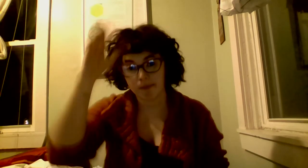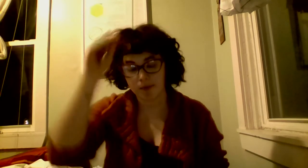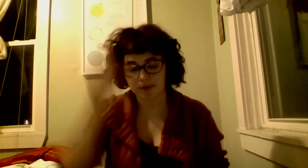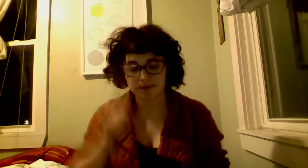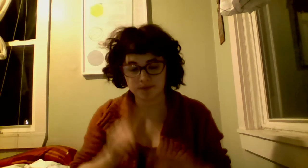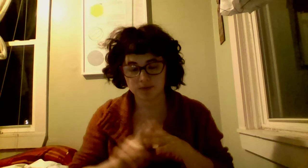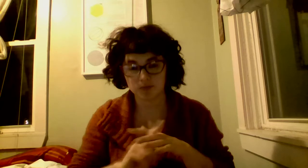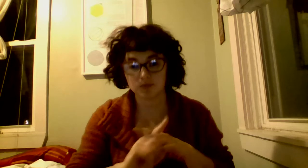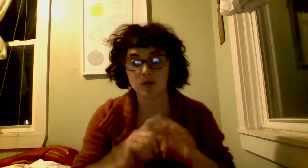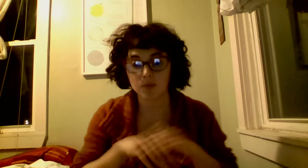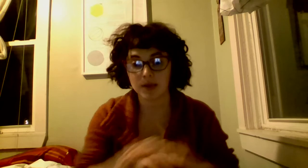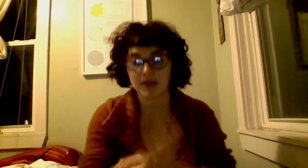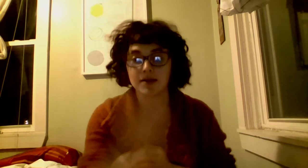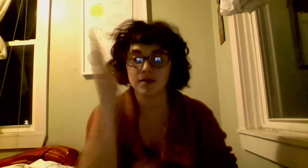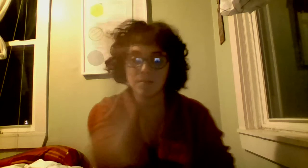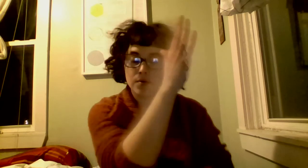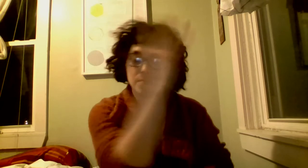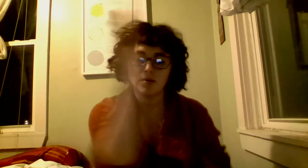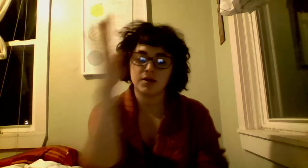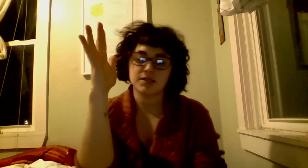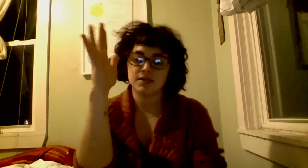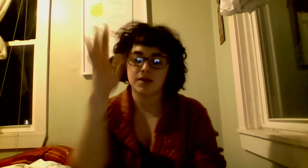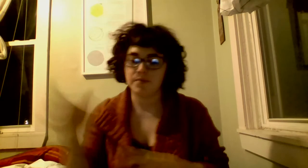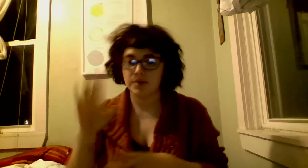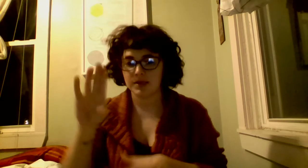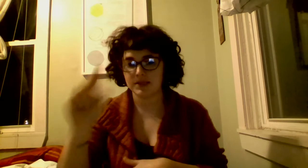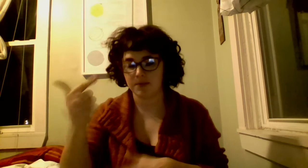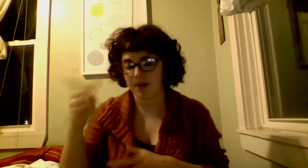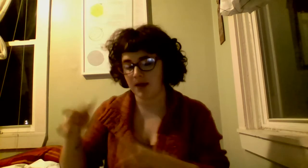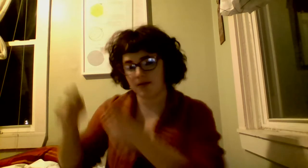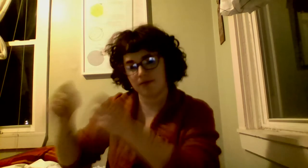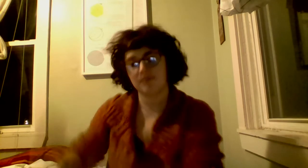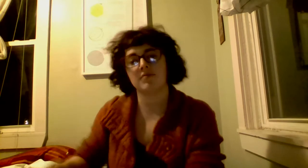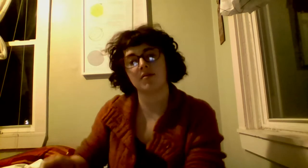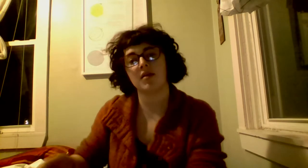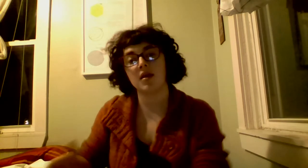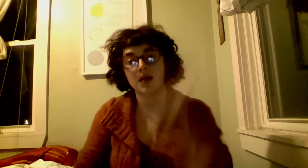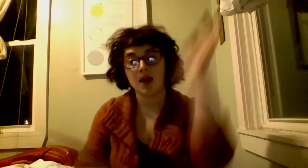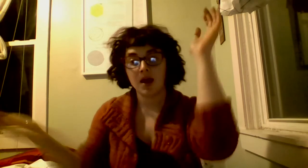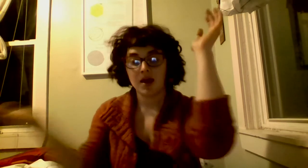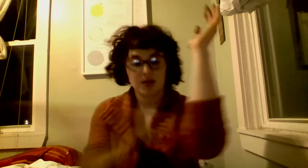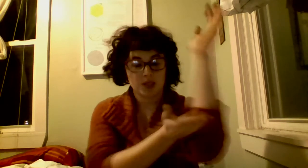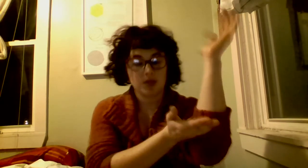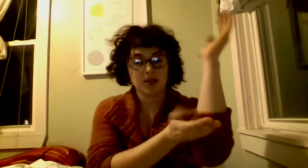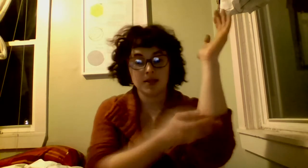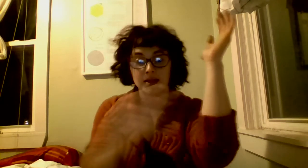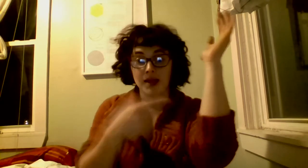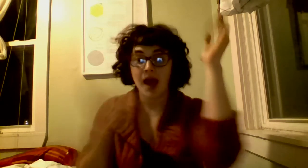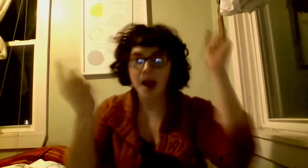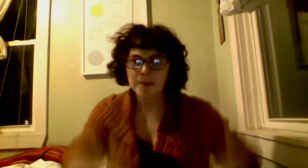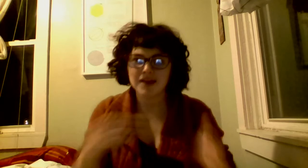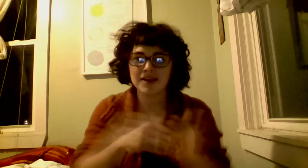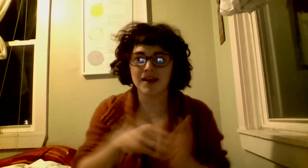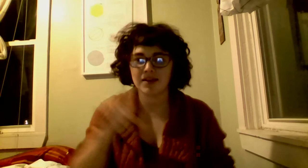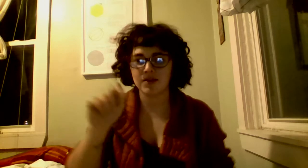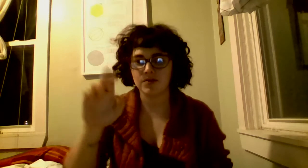down, got the axe, and started to chop. Oh! He had no sooner struck the first blow than again out of the woods comes this great big huge